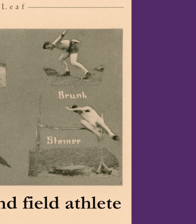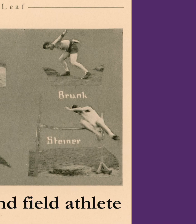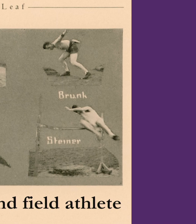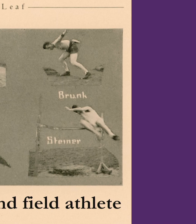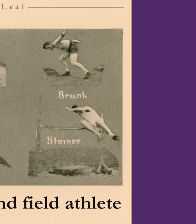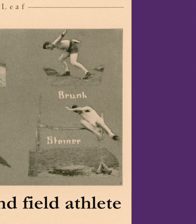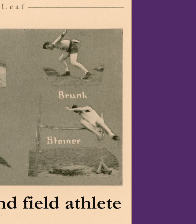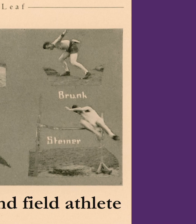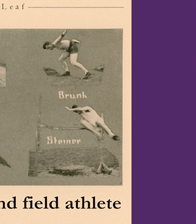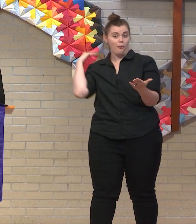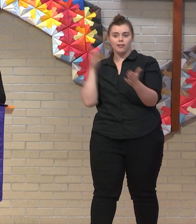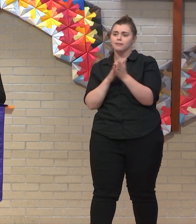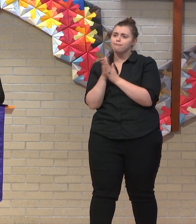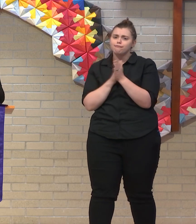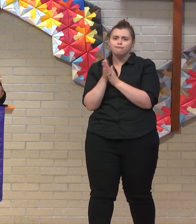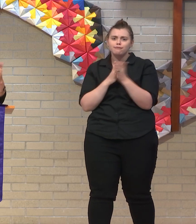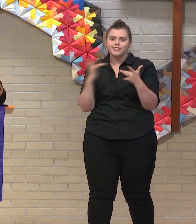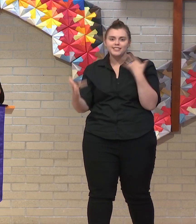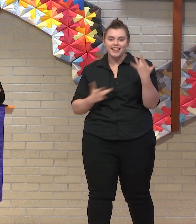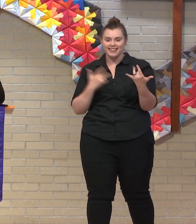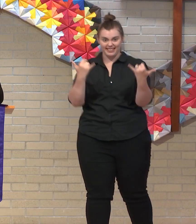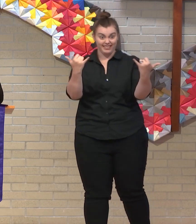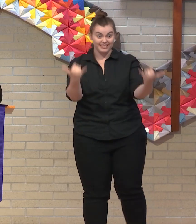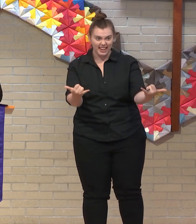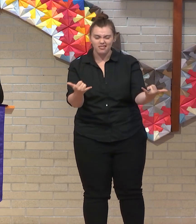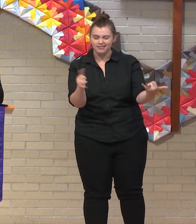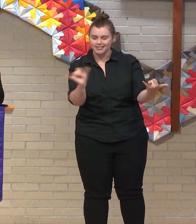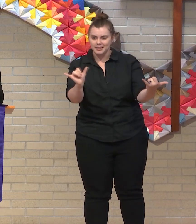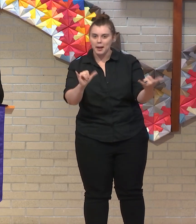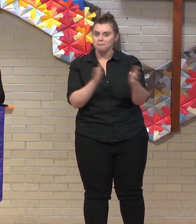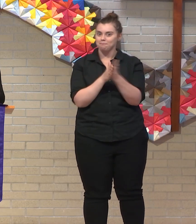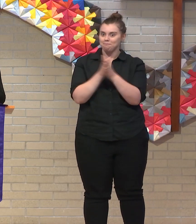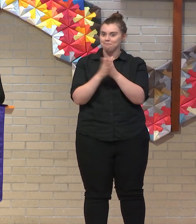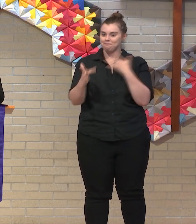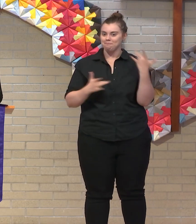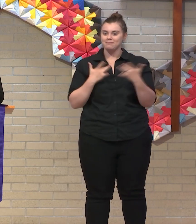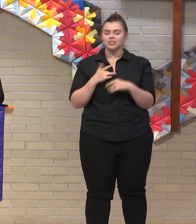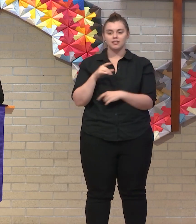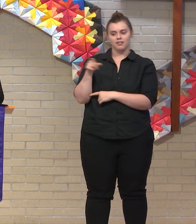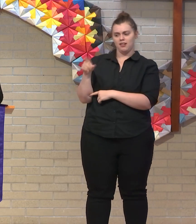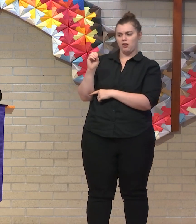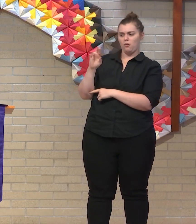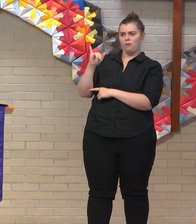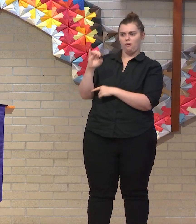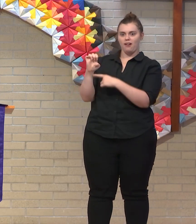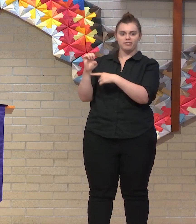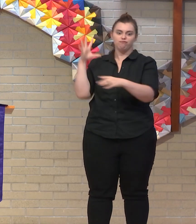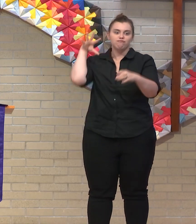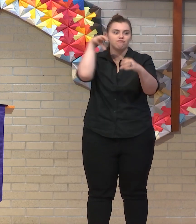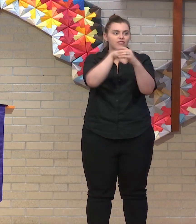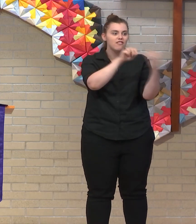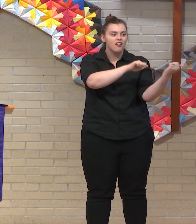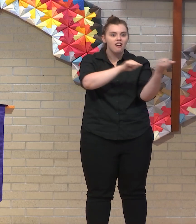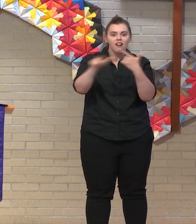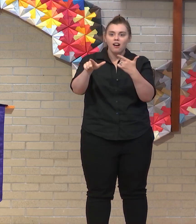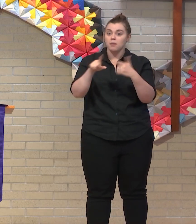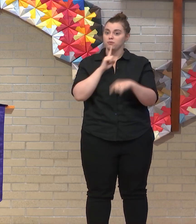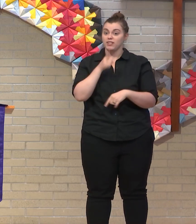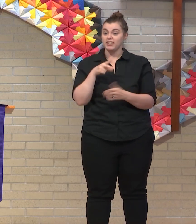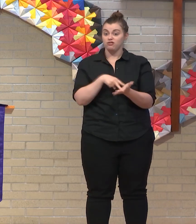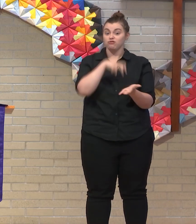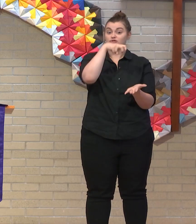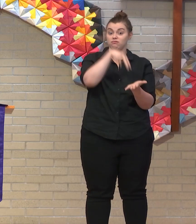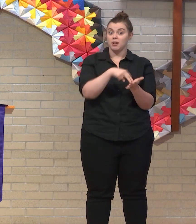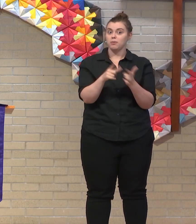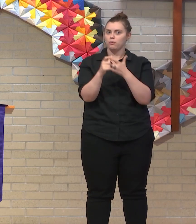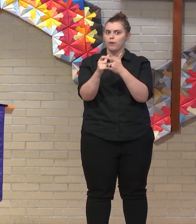then as they are now. And Ori participated in nearly every sport, but most of all, he could jump